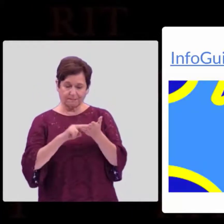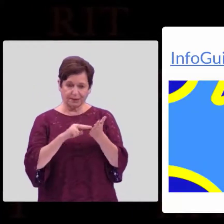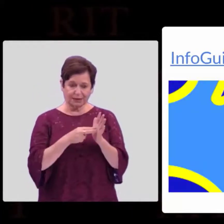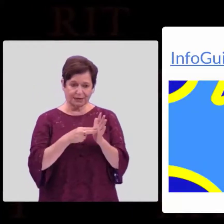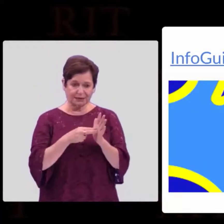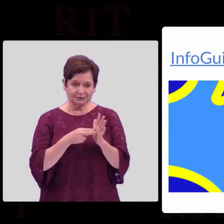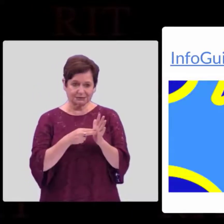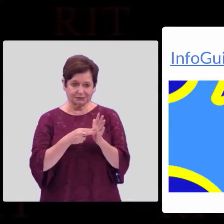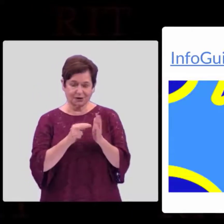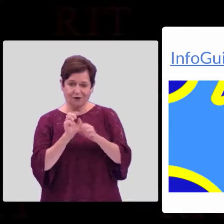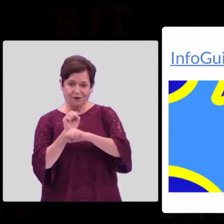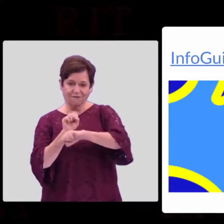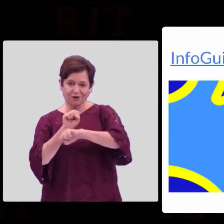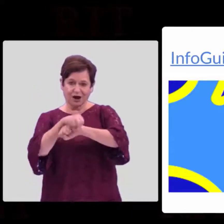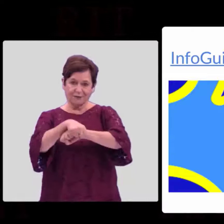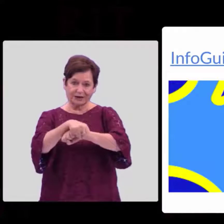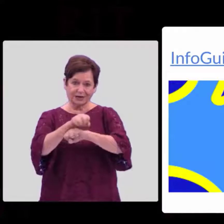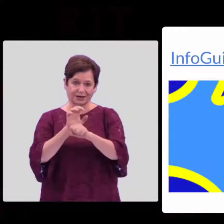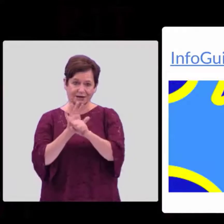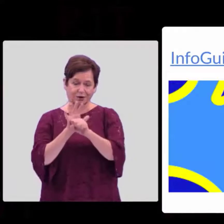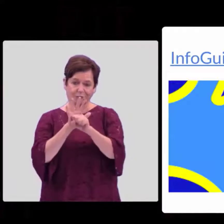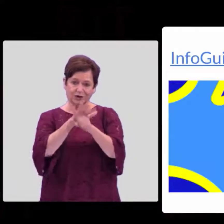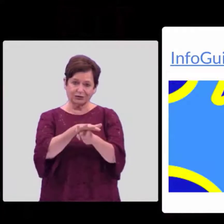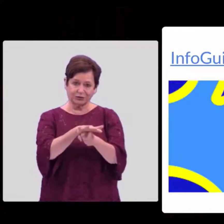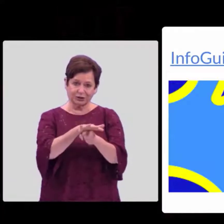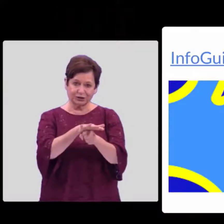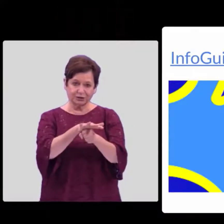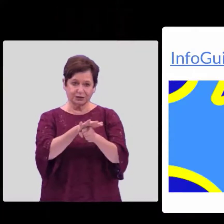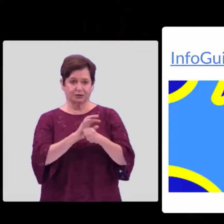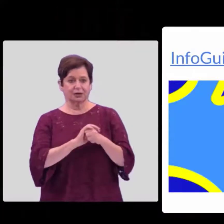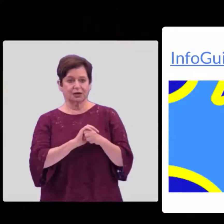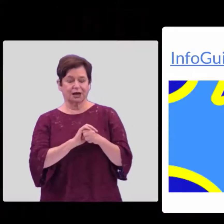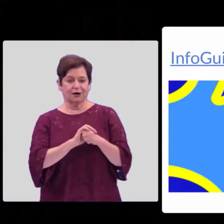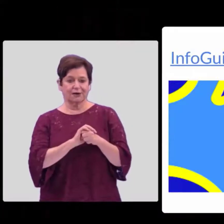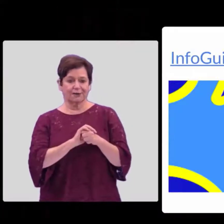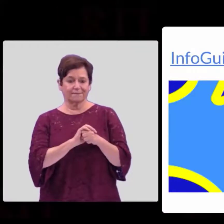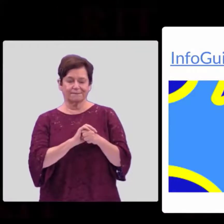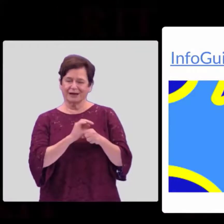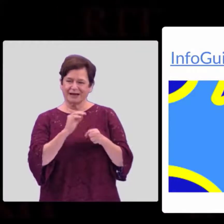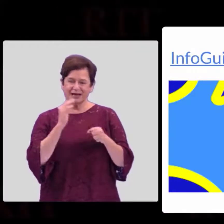Dark blue means overcoming oppression.